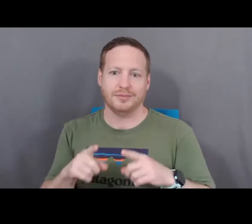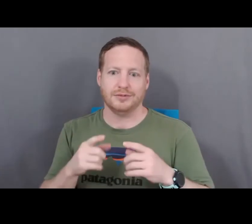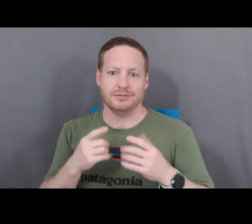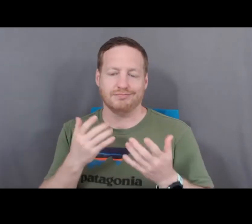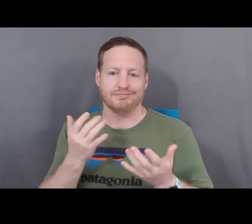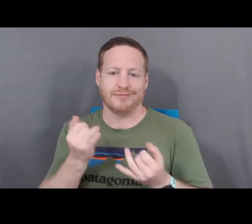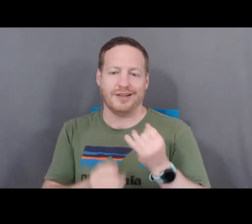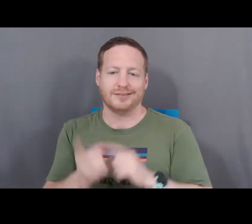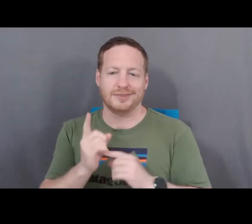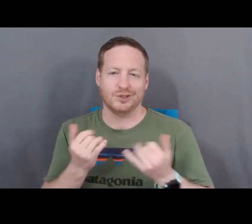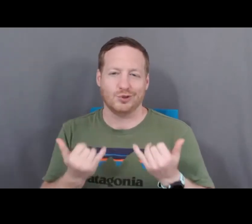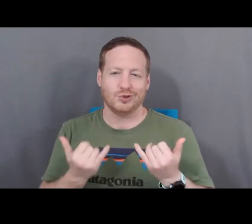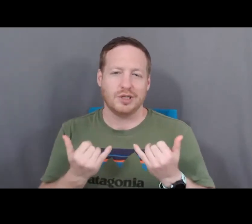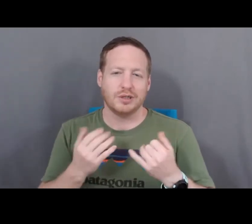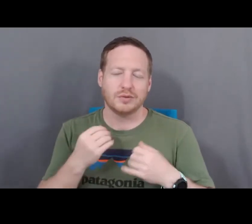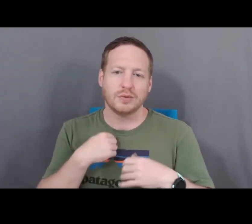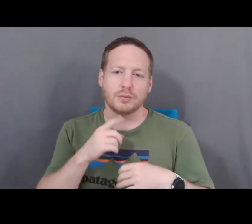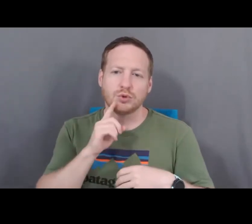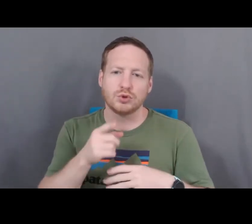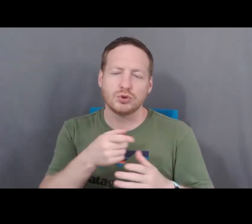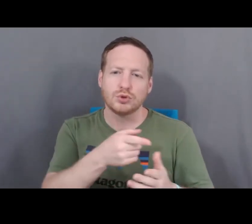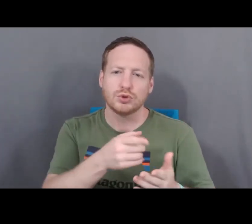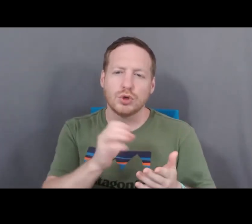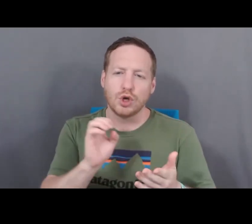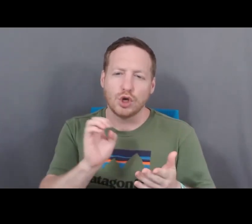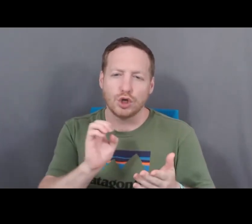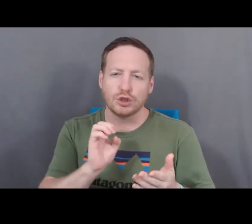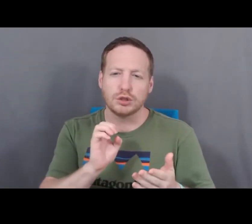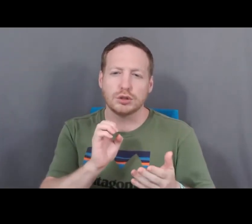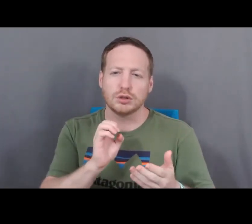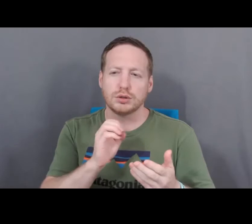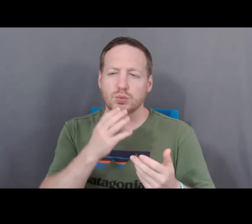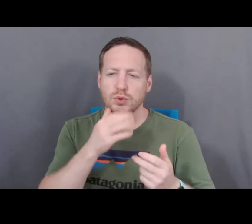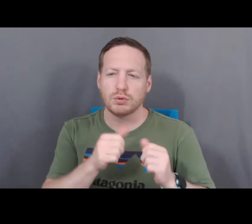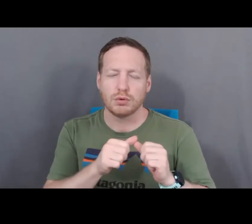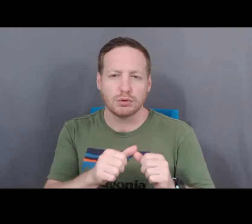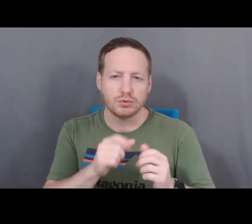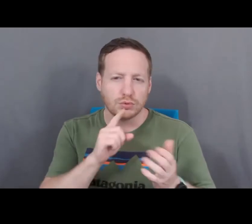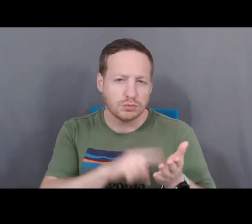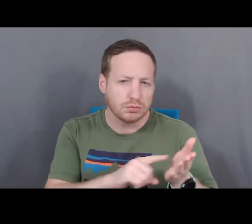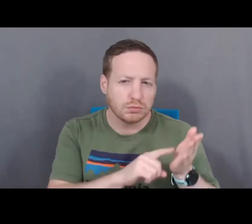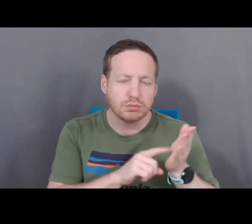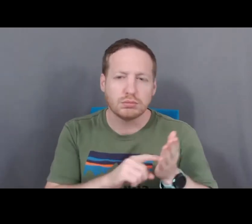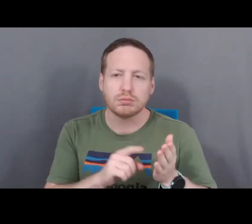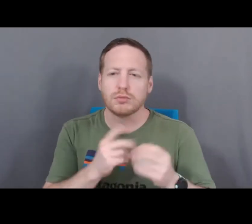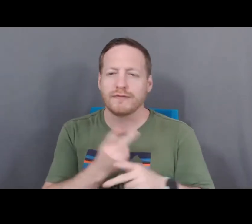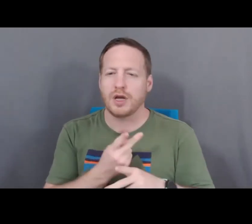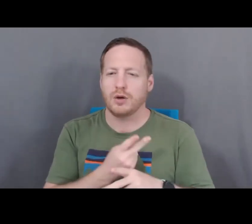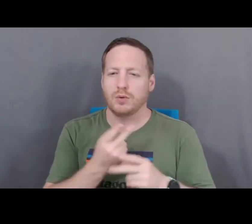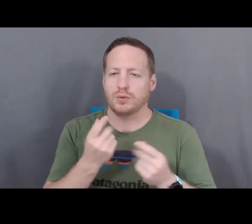Yes, this all happened so quickly. We just heard about it today and it's taking effect on Friday. So we will be pursuing it. I'm sure Ernest will